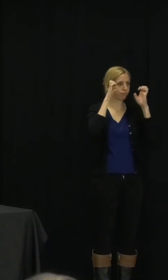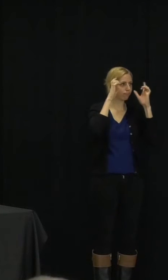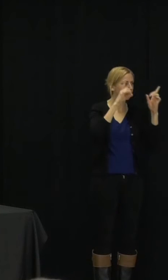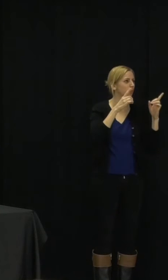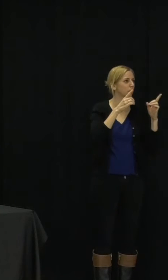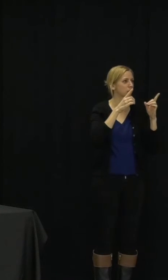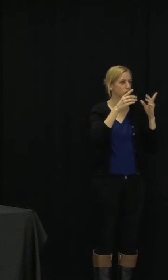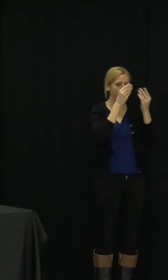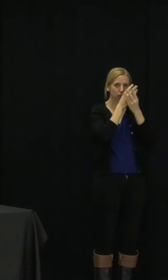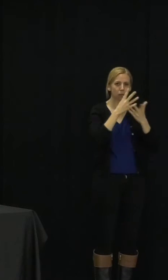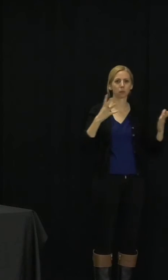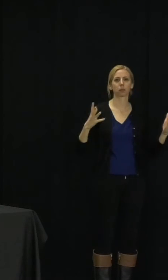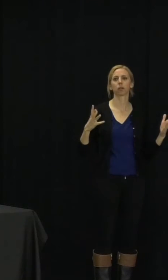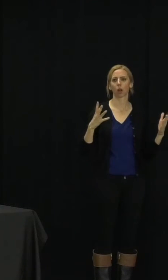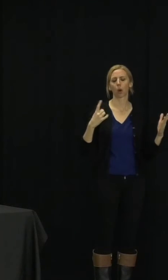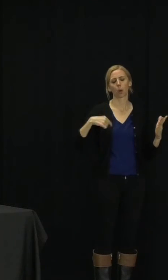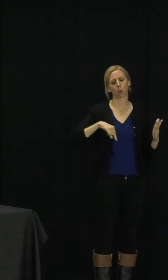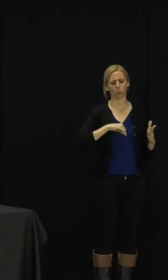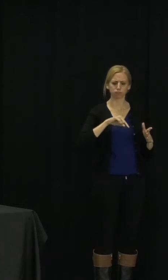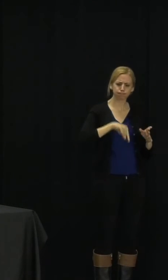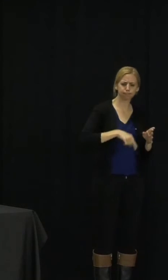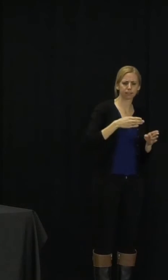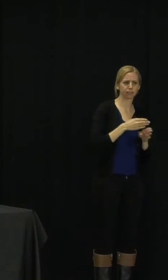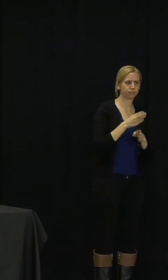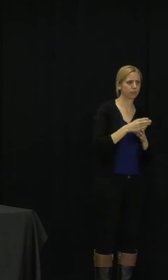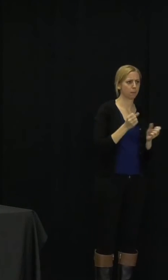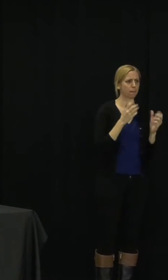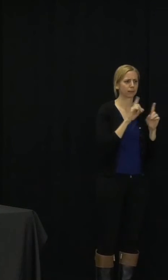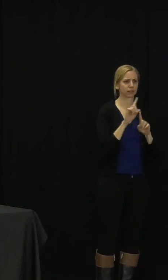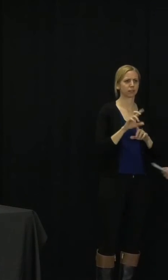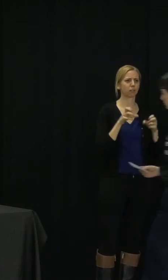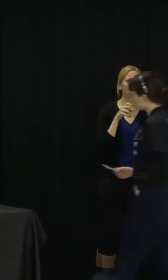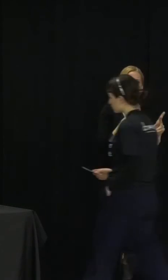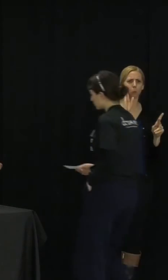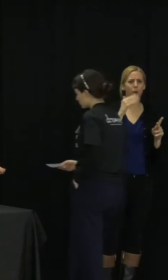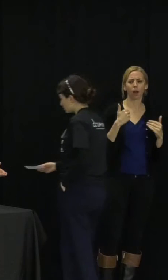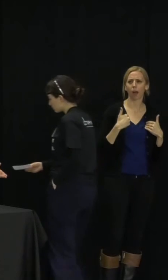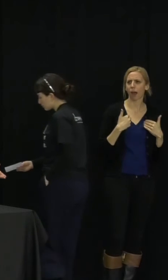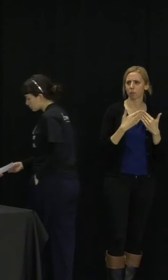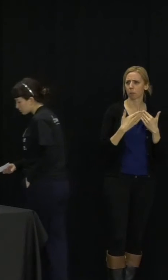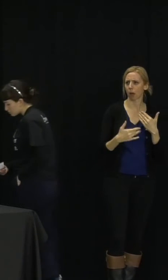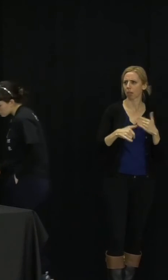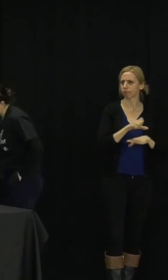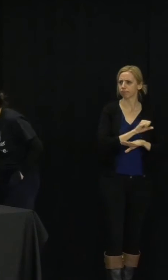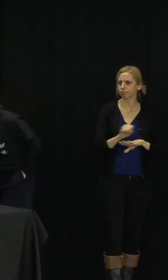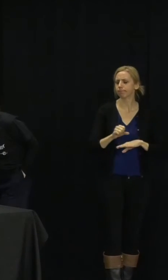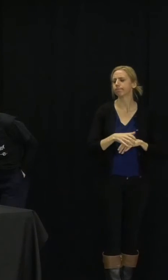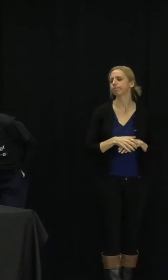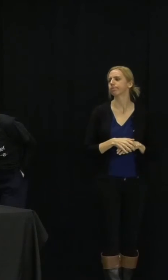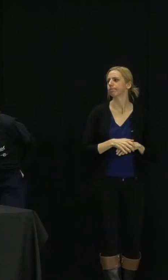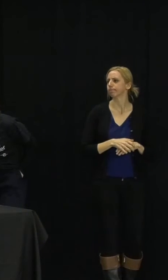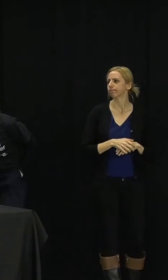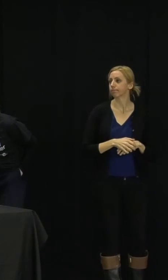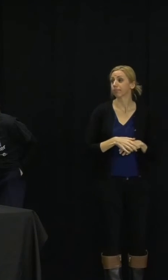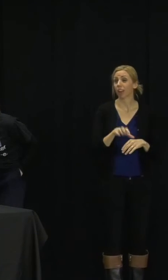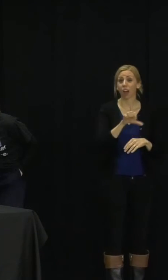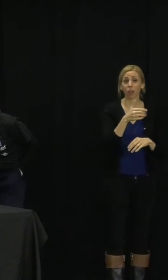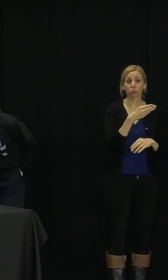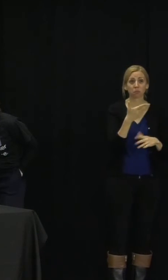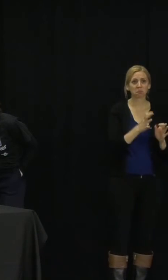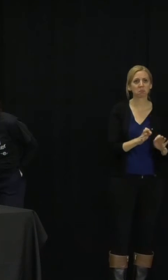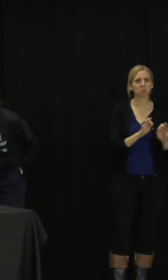going to think about this for a second, panelists, because I had a couple. I'm wondering if you did too. Did you hear things from your other panelists,